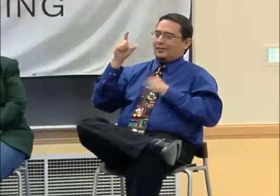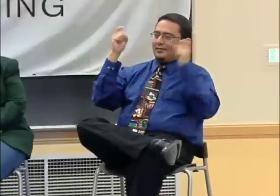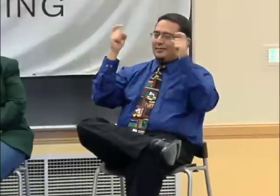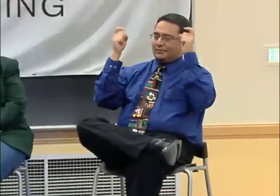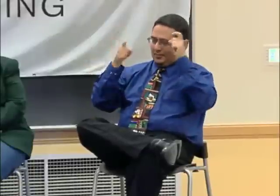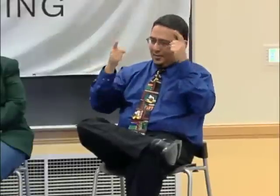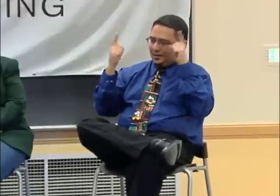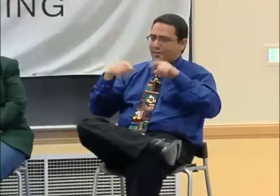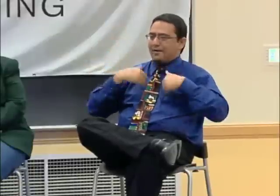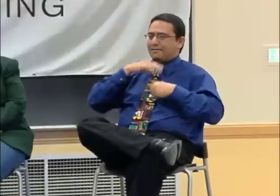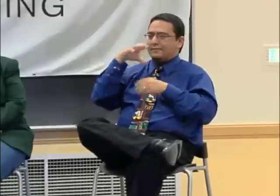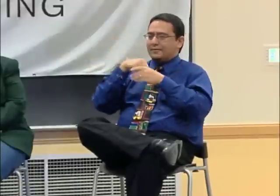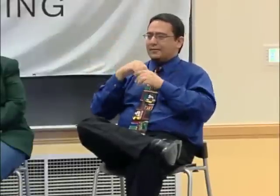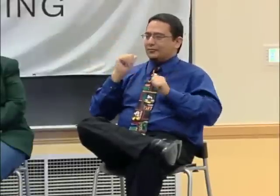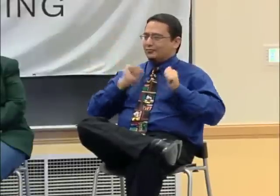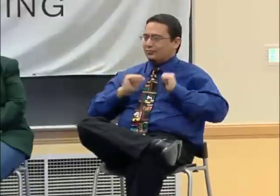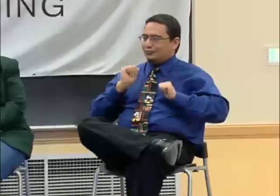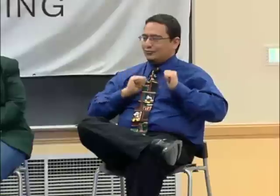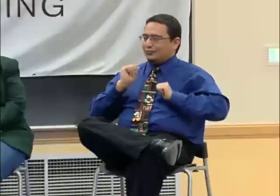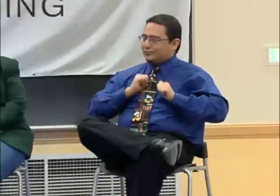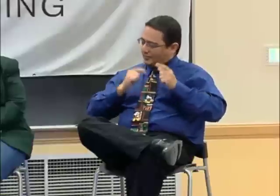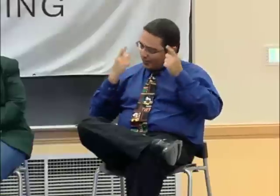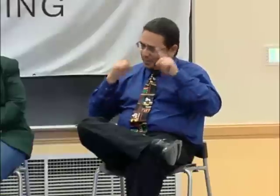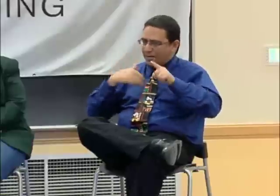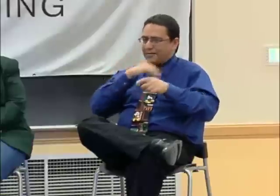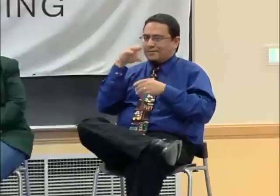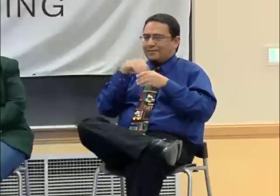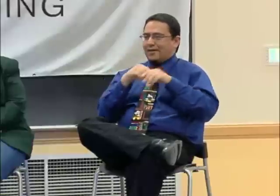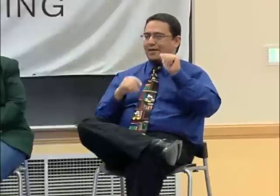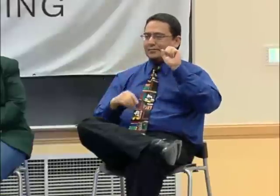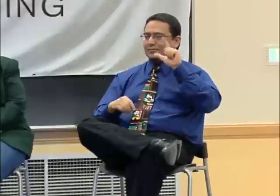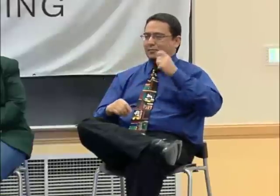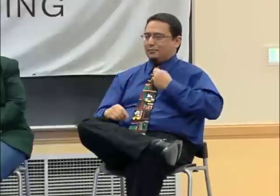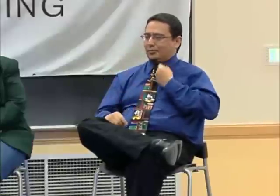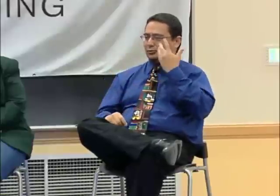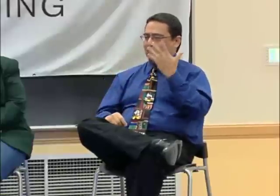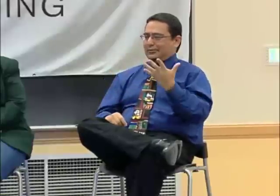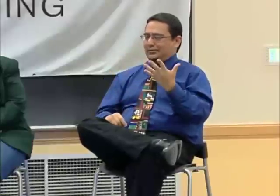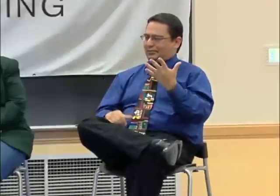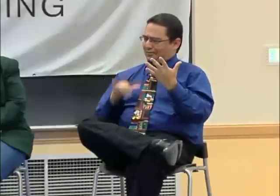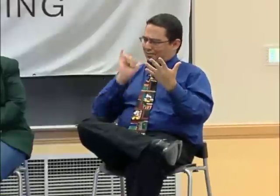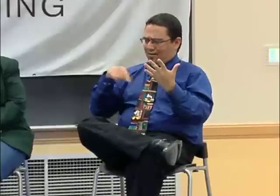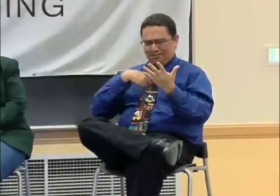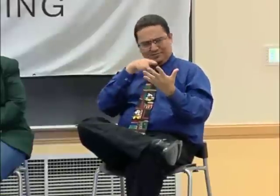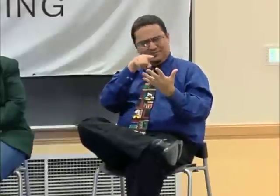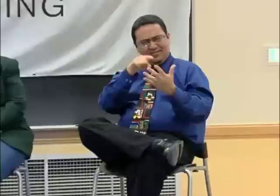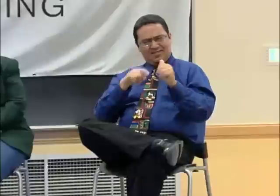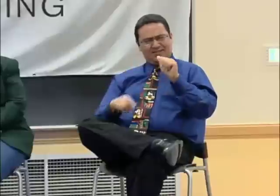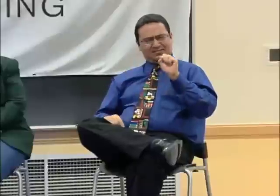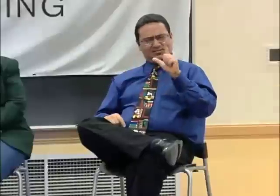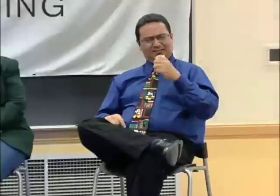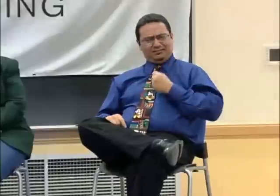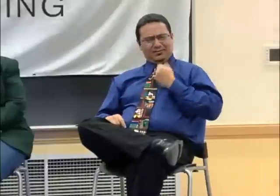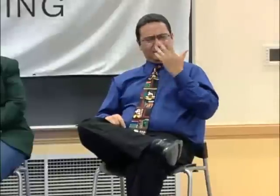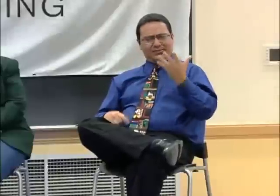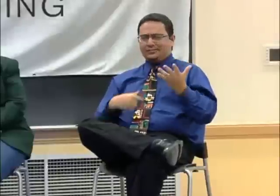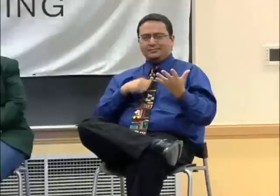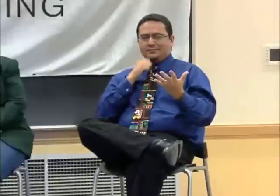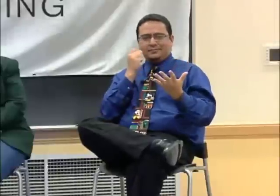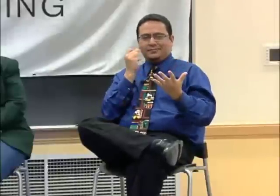really experienced ASL through this celebration. Through theater, I got involved in ASL poetry, and I had